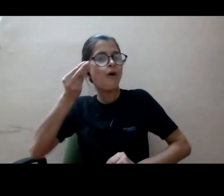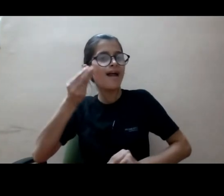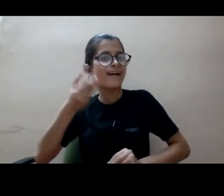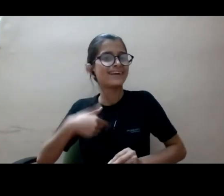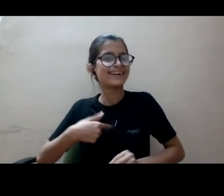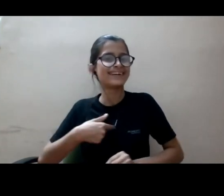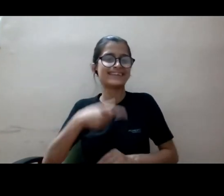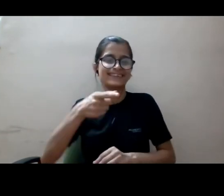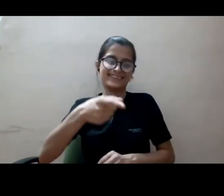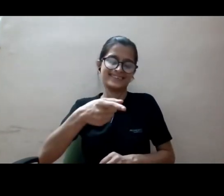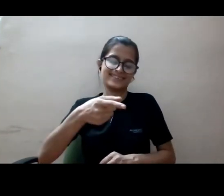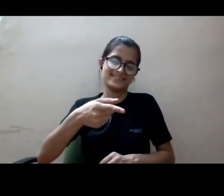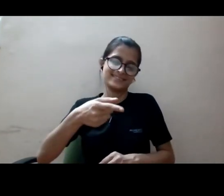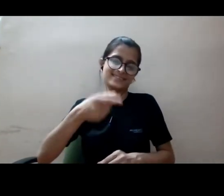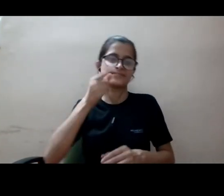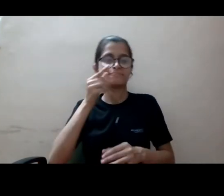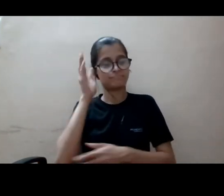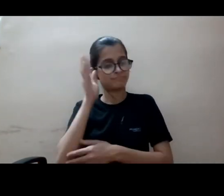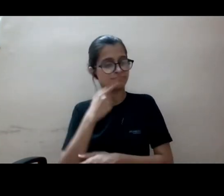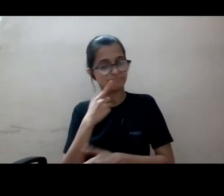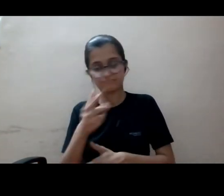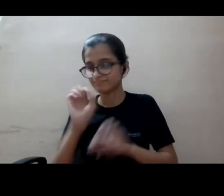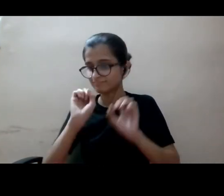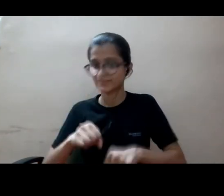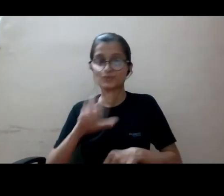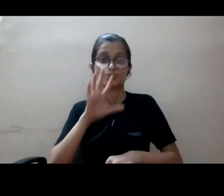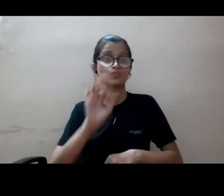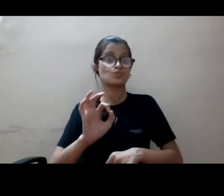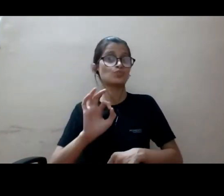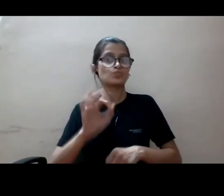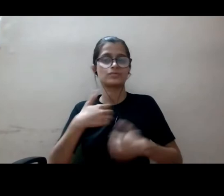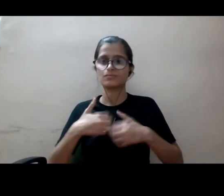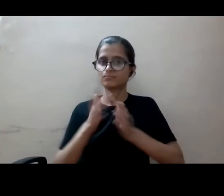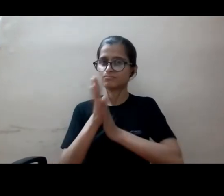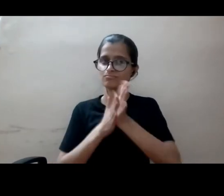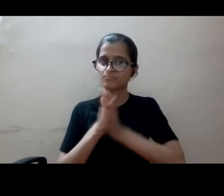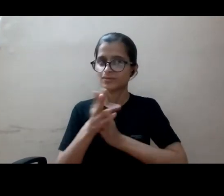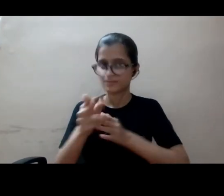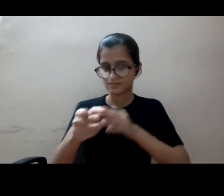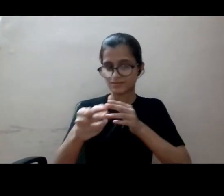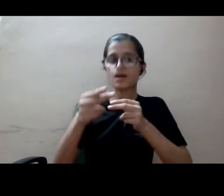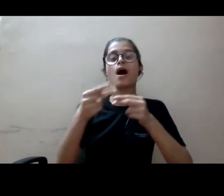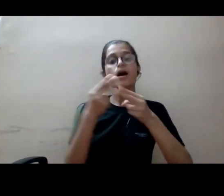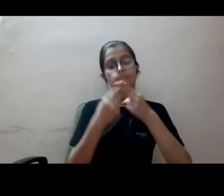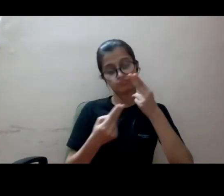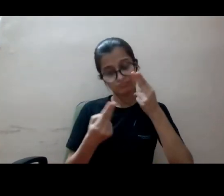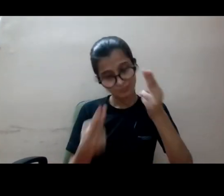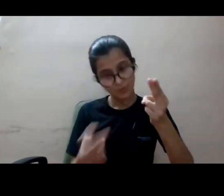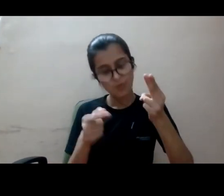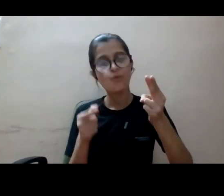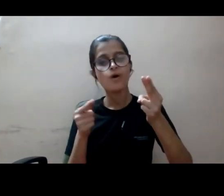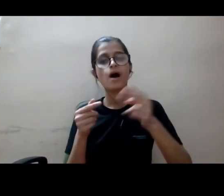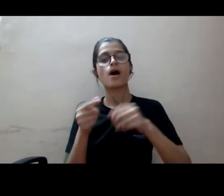That's so interesting, isn't it? Because in a way, what that story tells us is that the